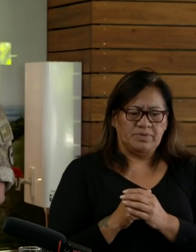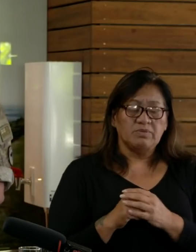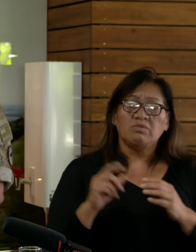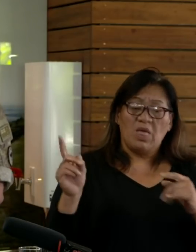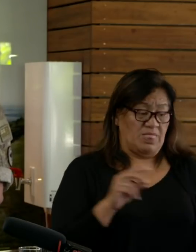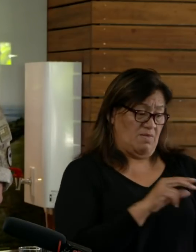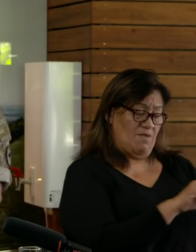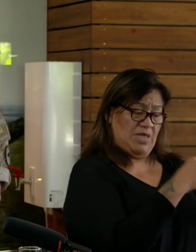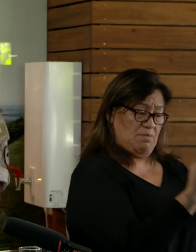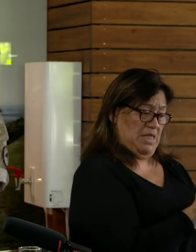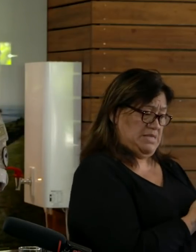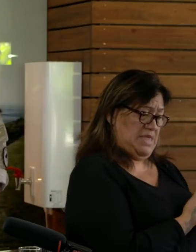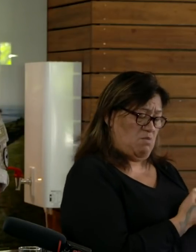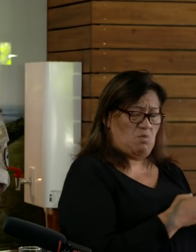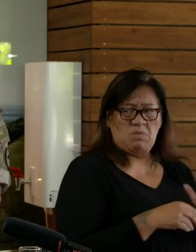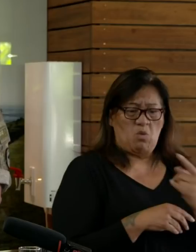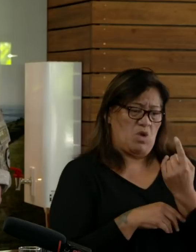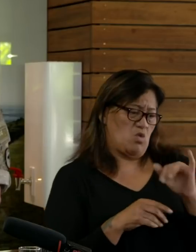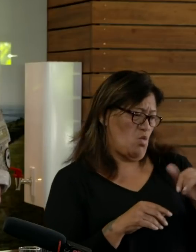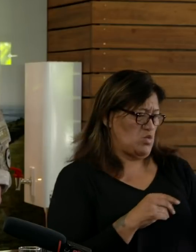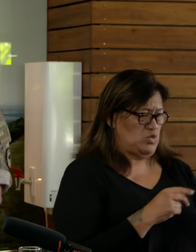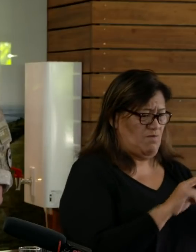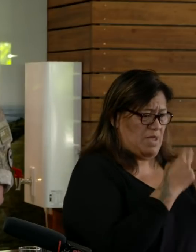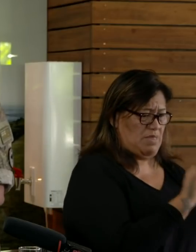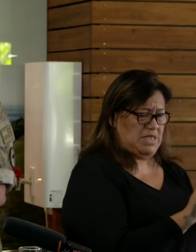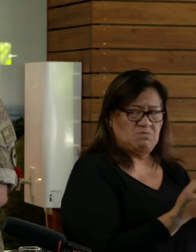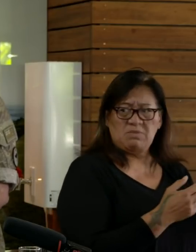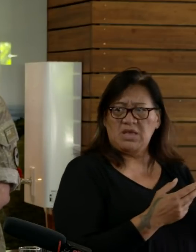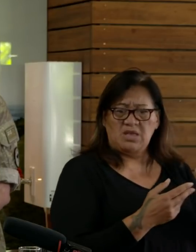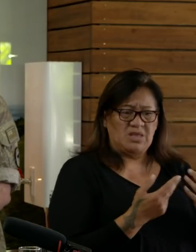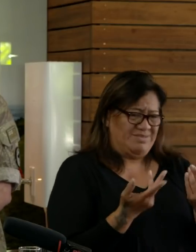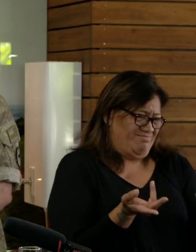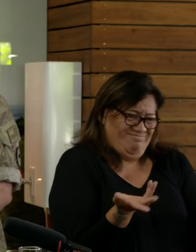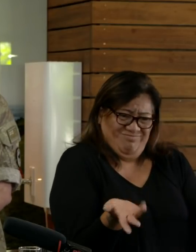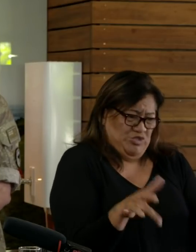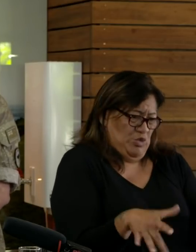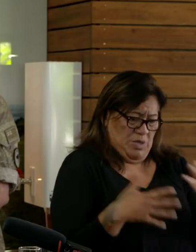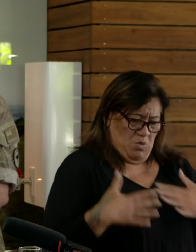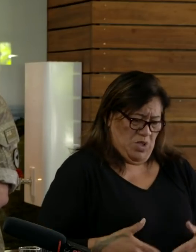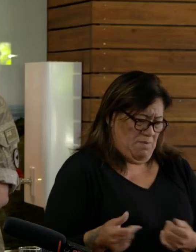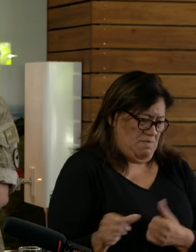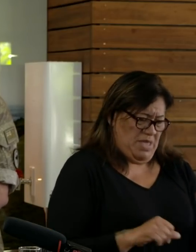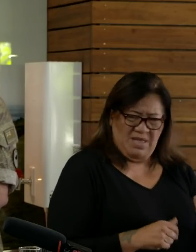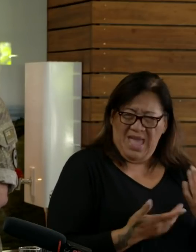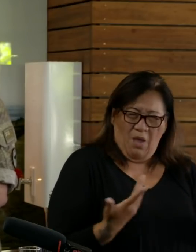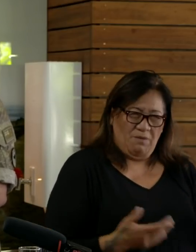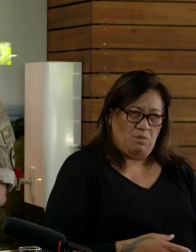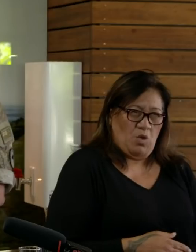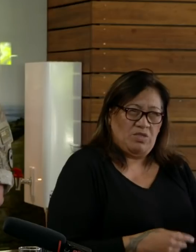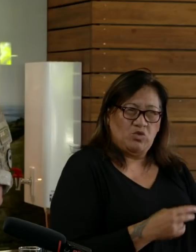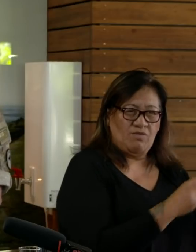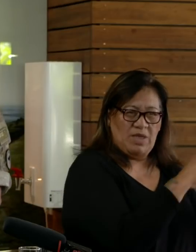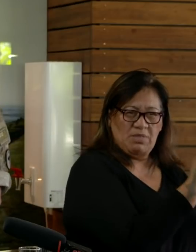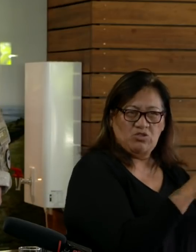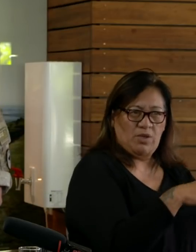those families, there is possibly a family or two families who have gone away possibly unresolved. So what's been their reaction to that, given